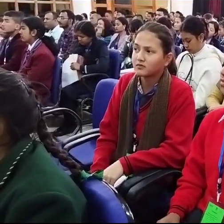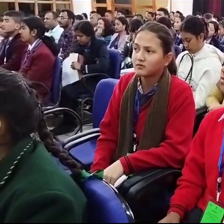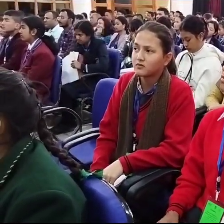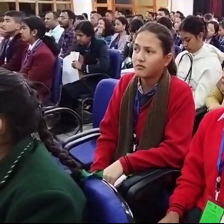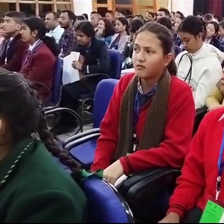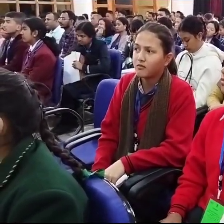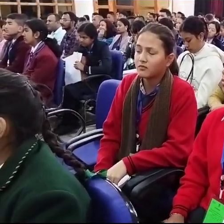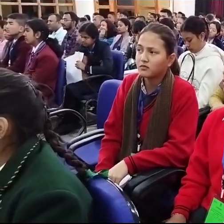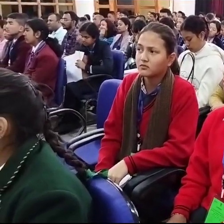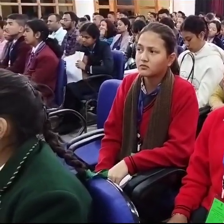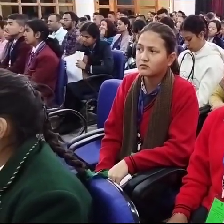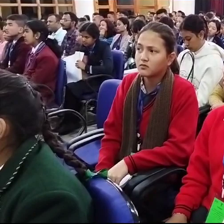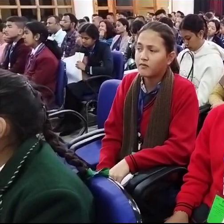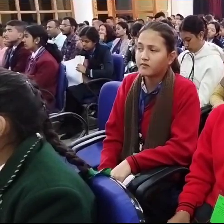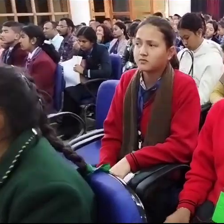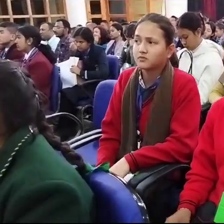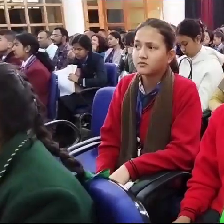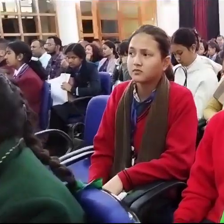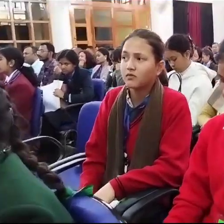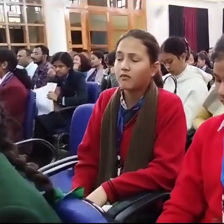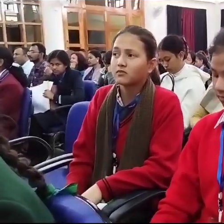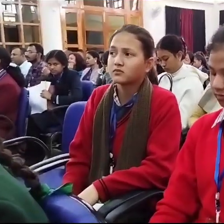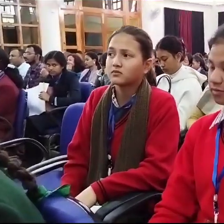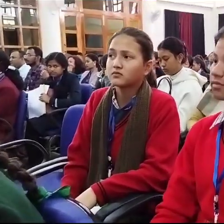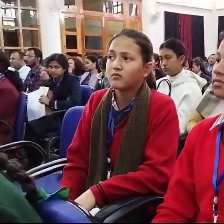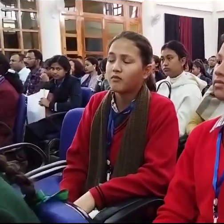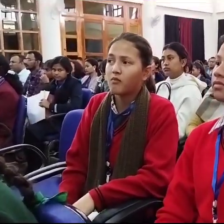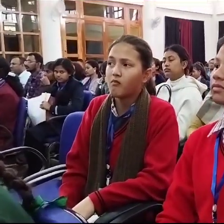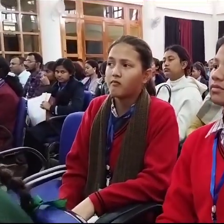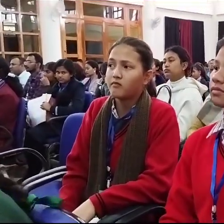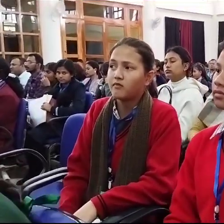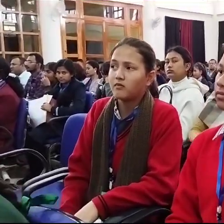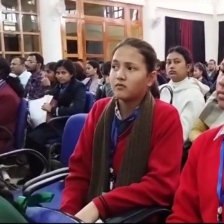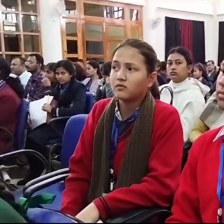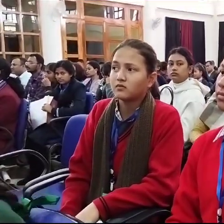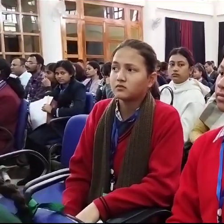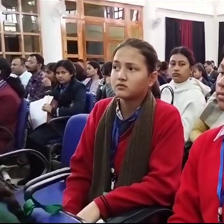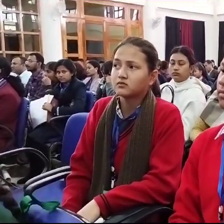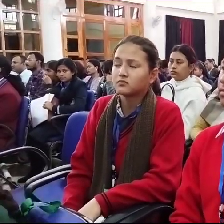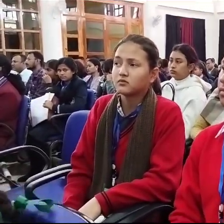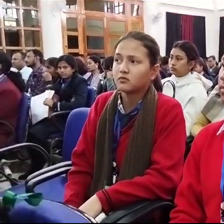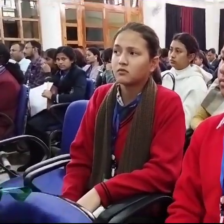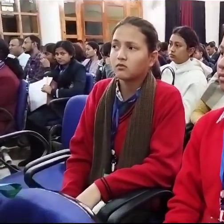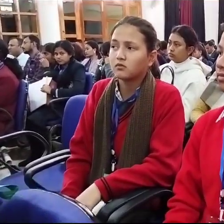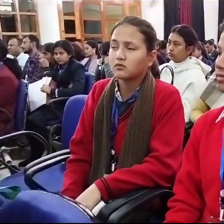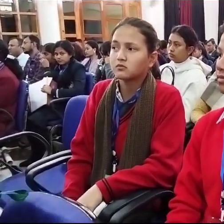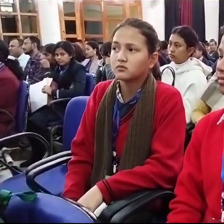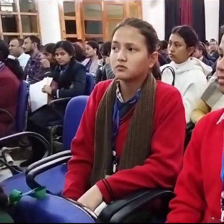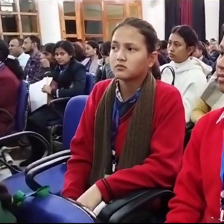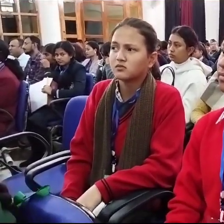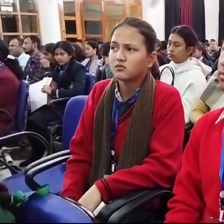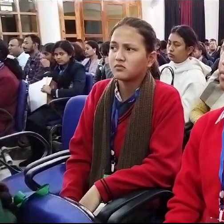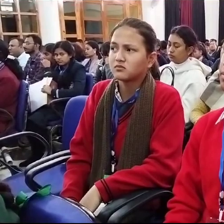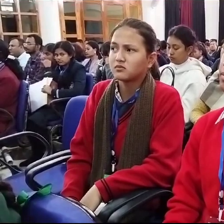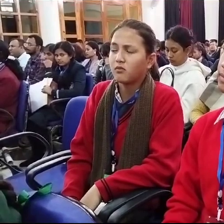manual thermometer. While using a thermometer, he learns so many principles of science. He learns how to take up a temperature.